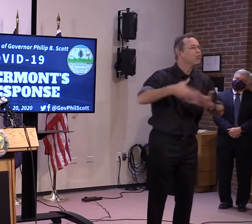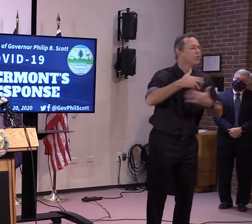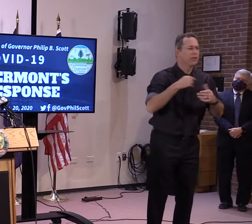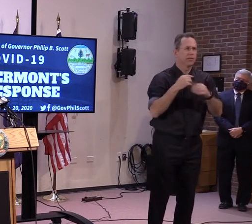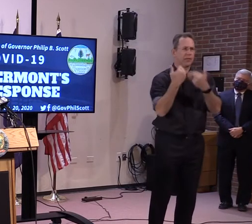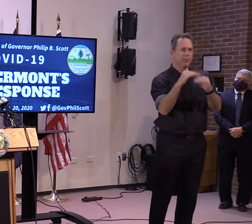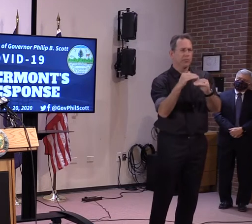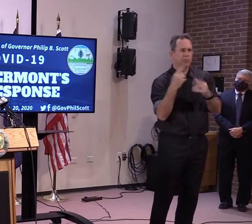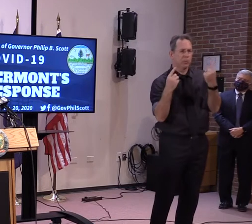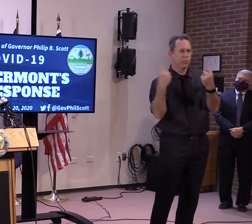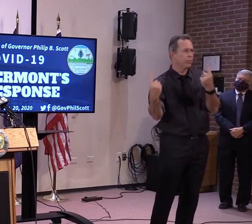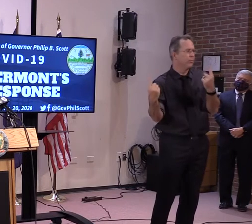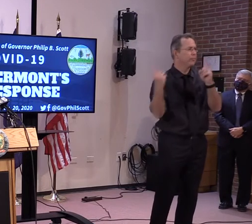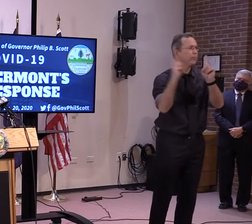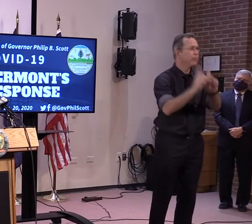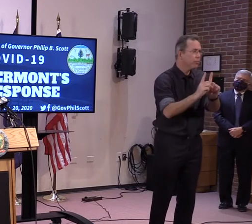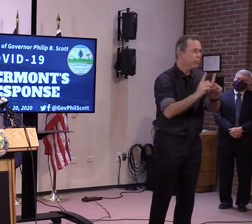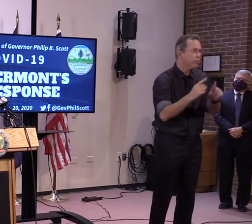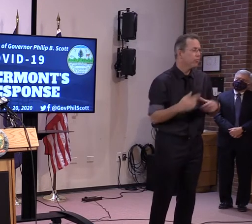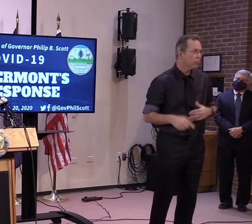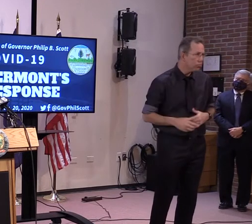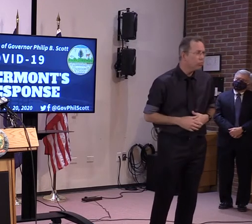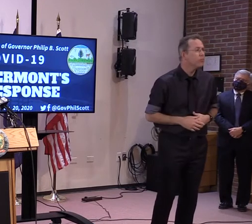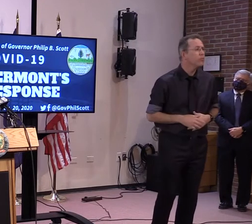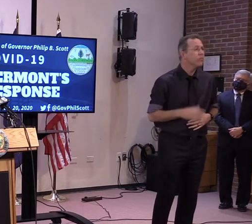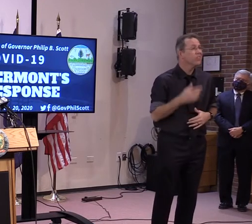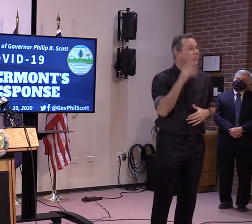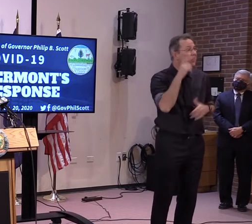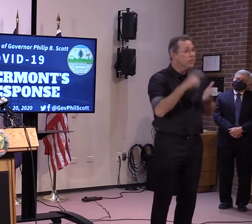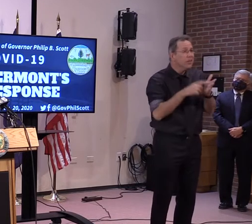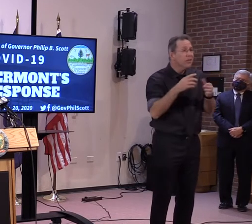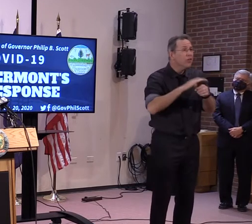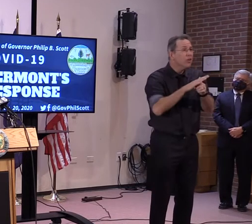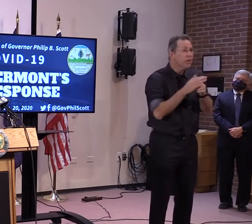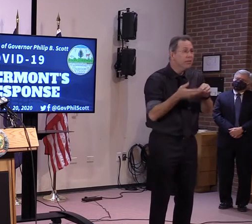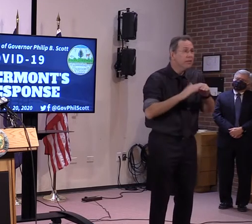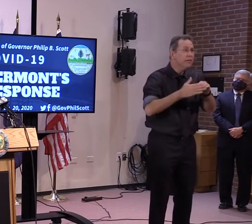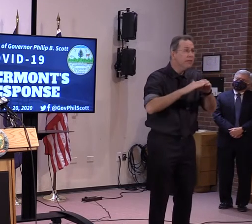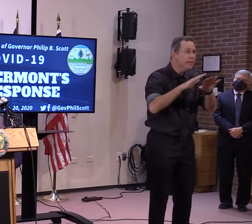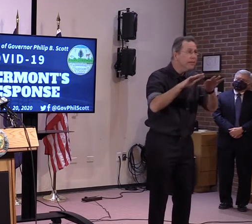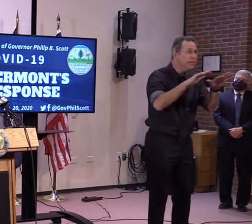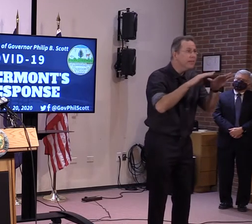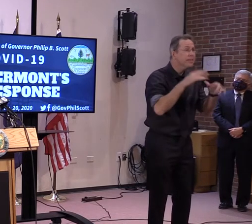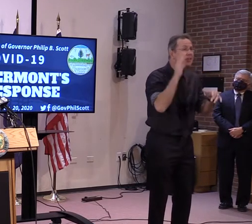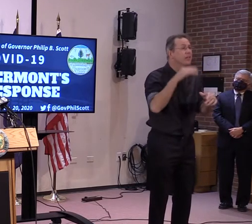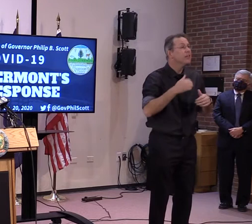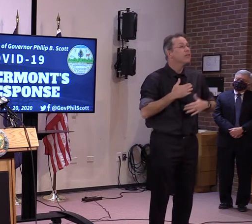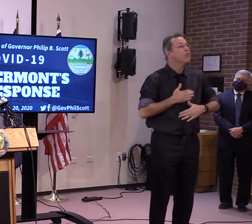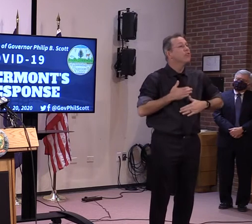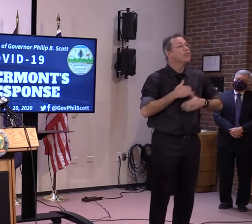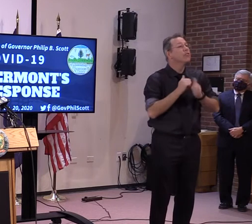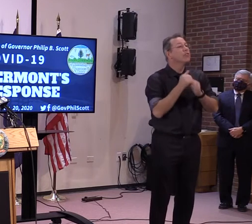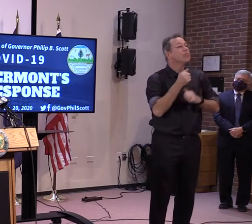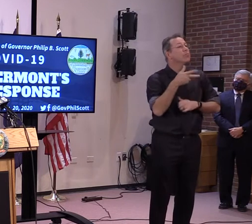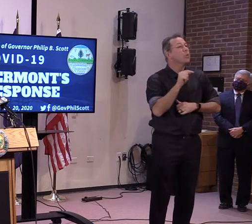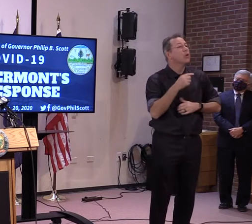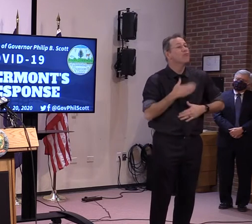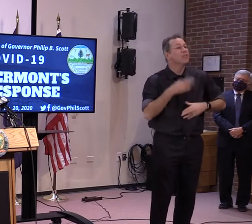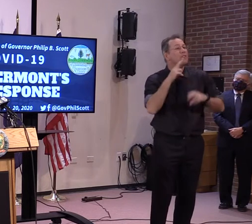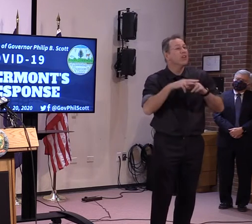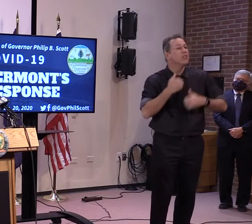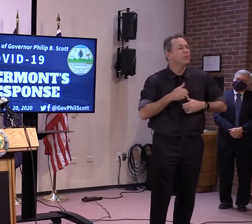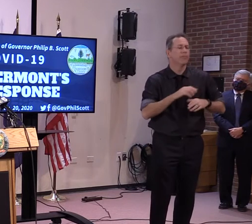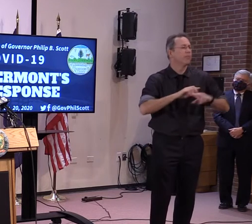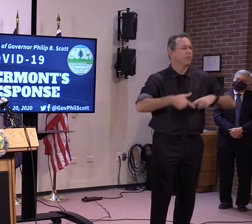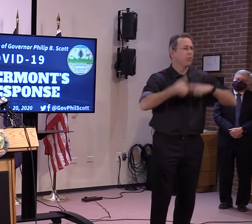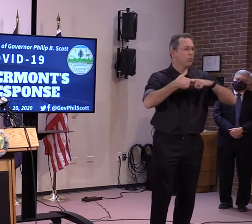rise, recreational sports are, unfortunately, still on hold, and all our actions announced last week will remain